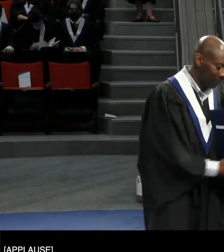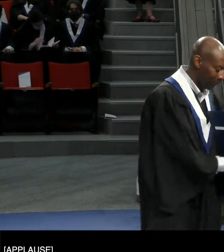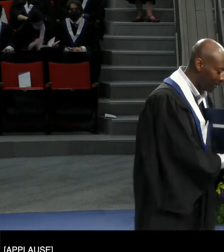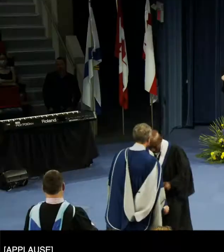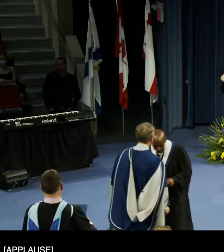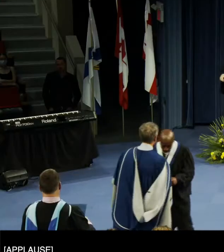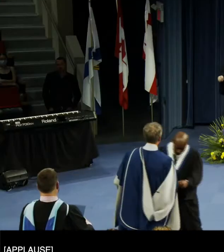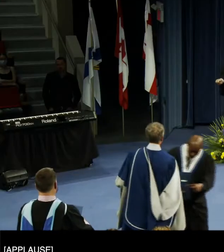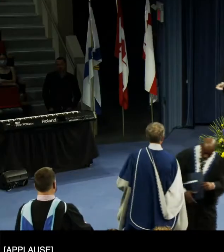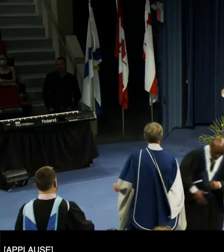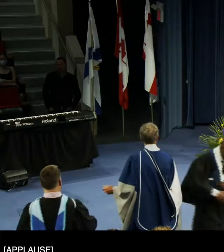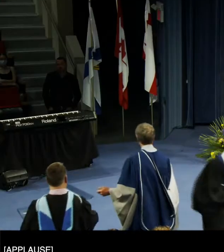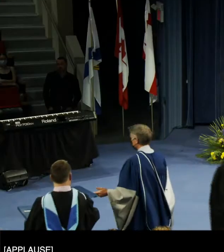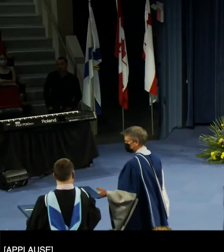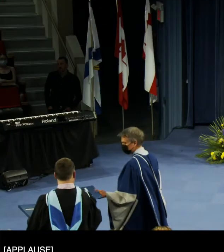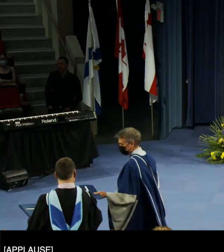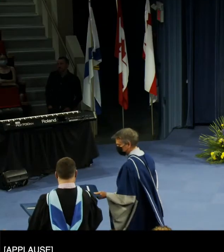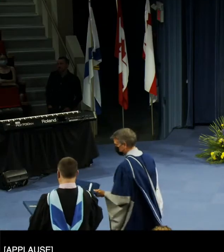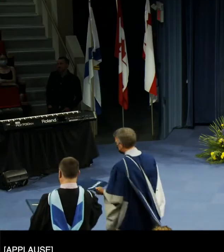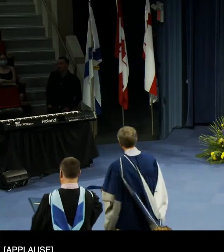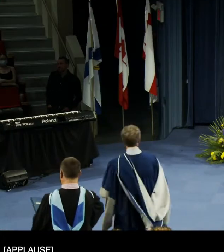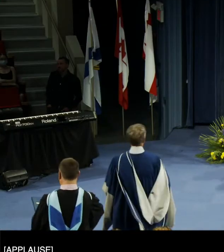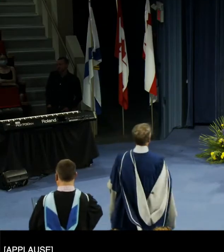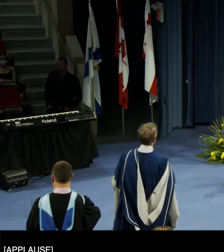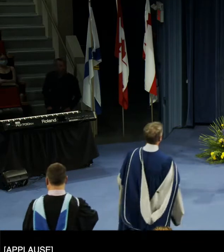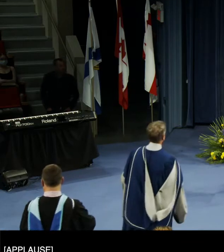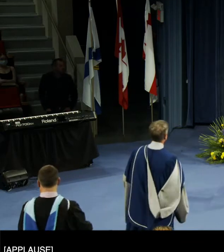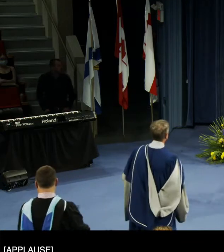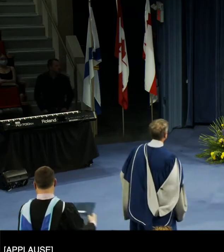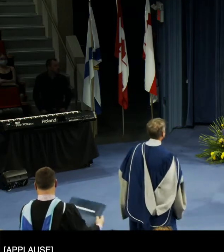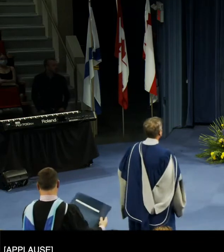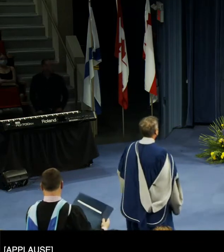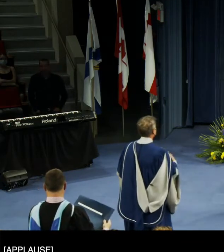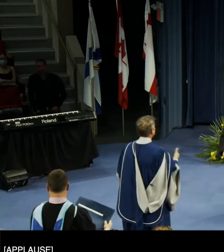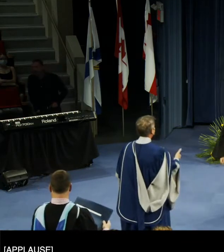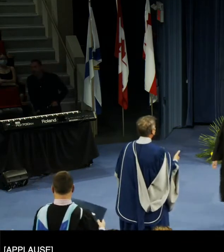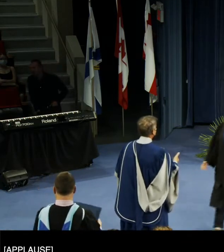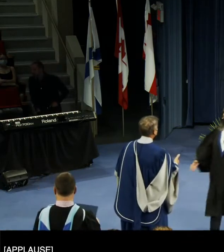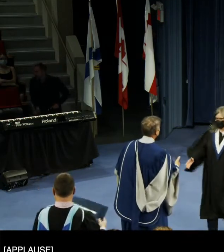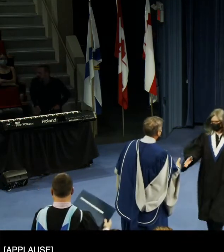Access, Education and Language. Mr. President, candidates for the